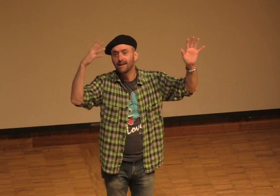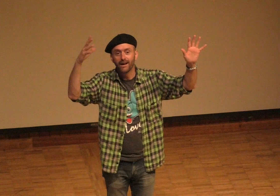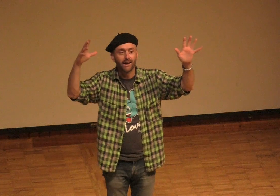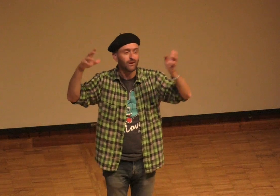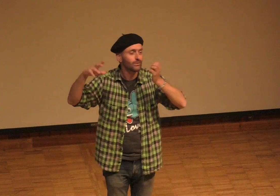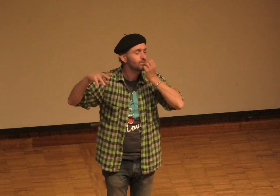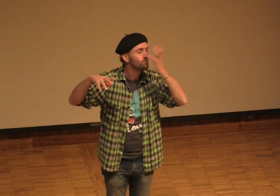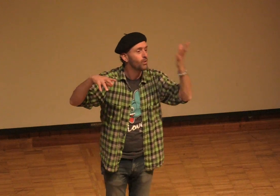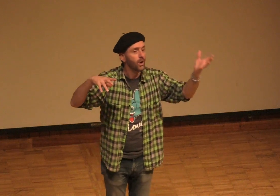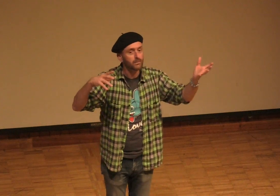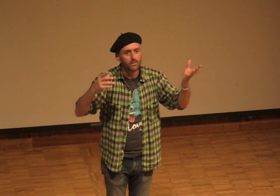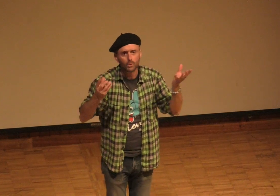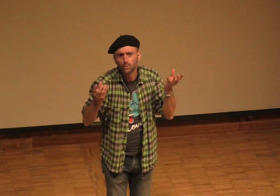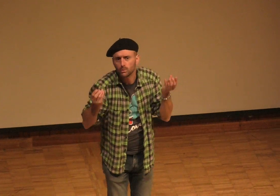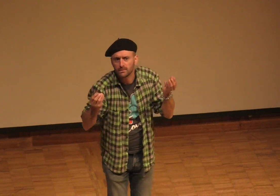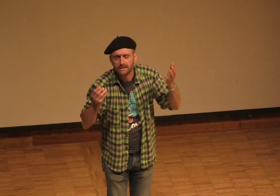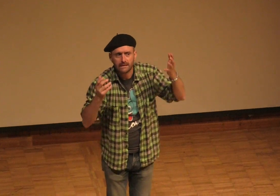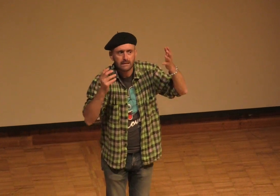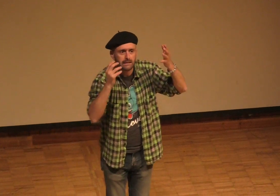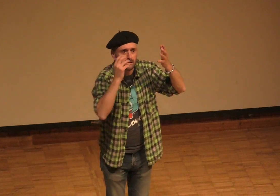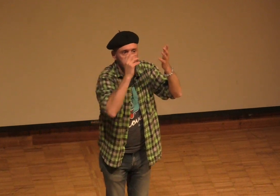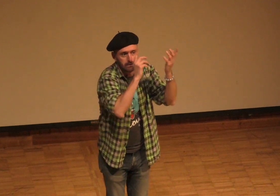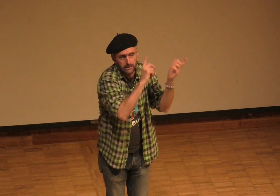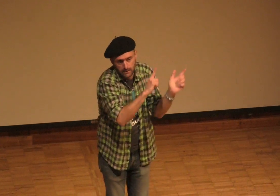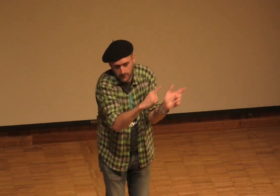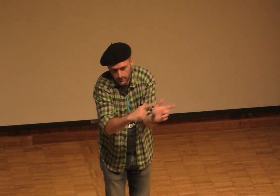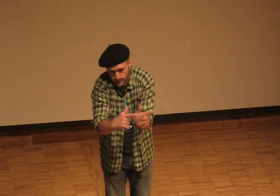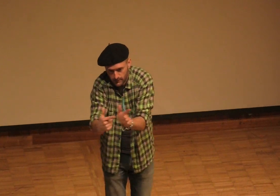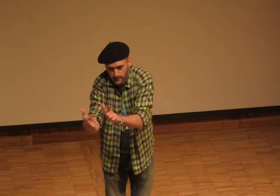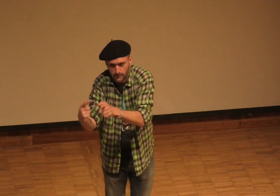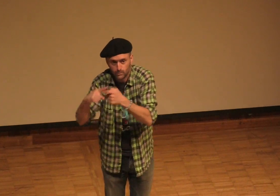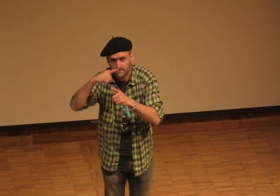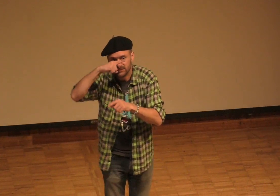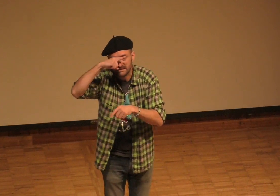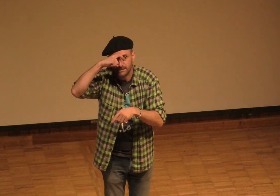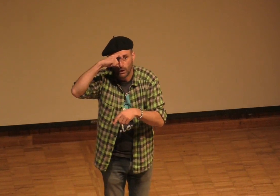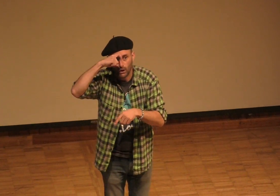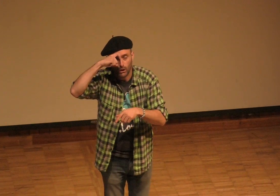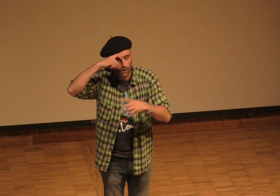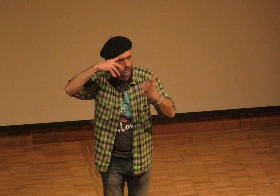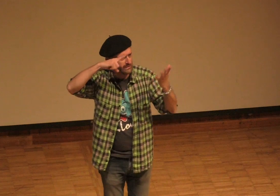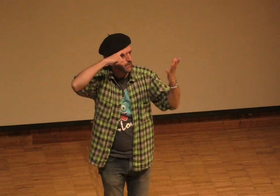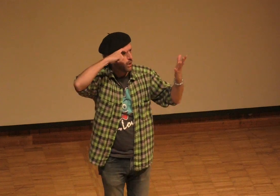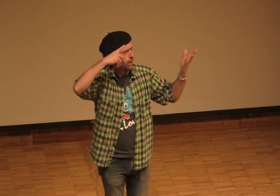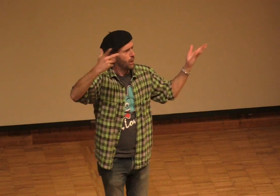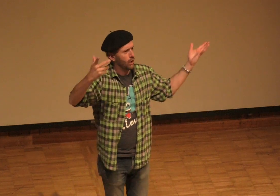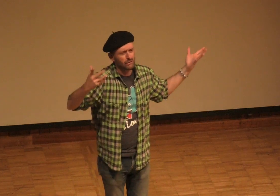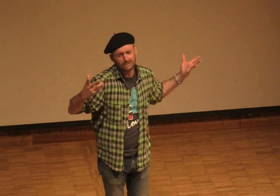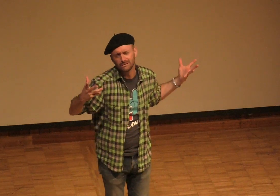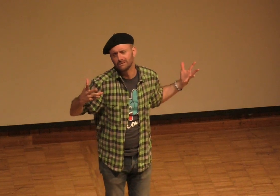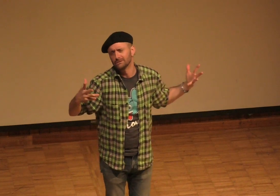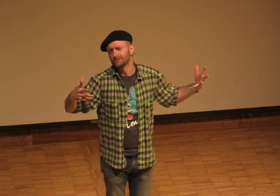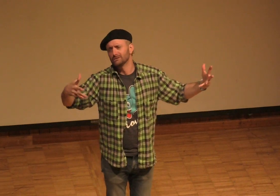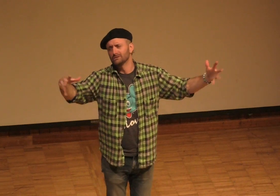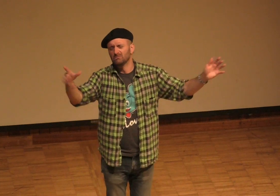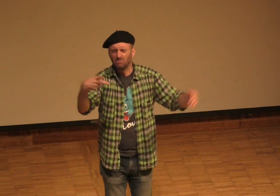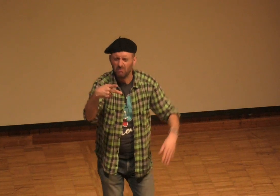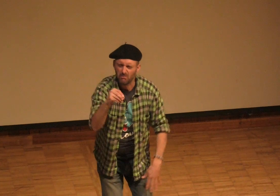and the breezes, and it's warm and just beautiful. And then that moves into summer. And summer